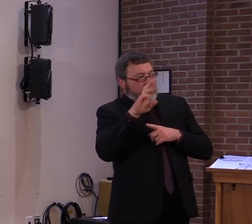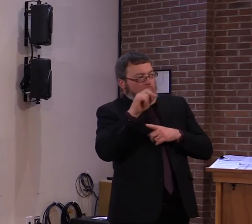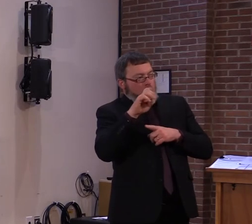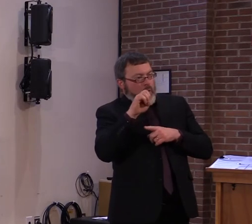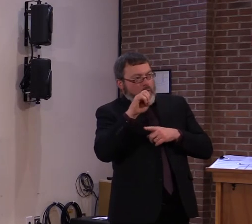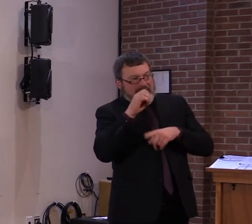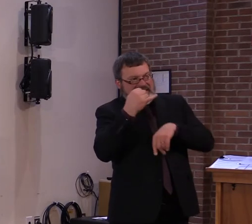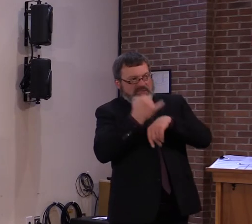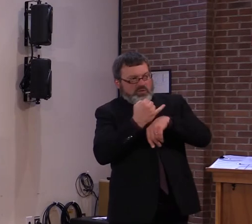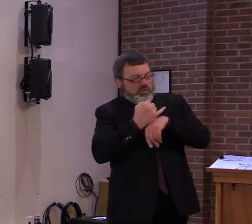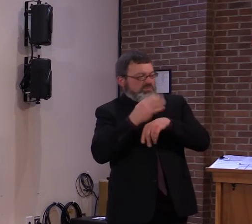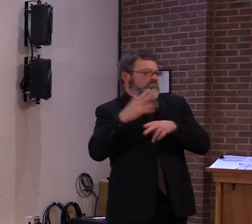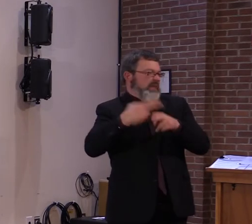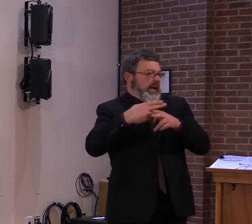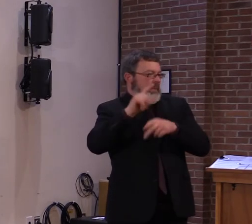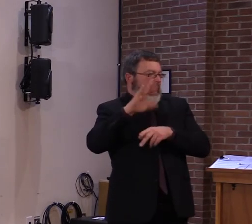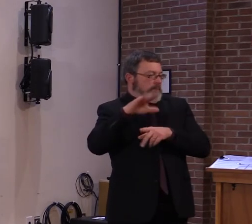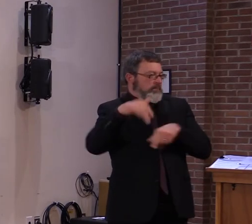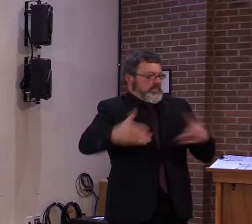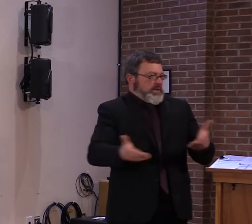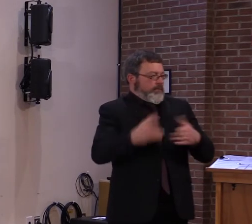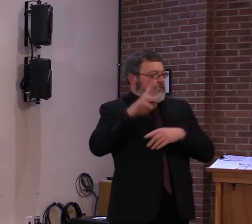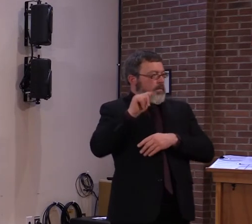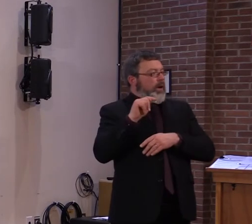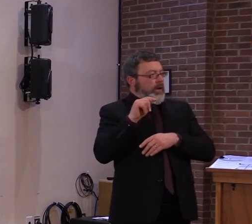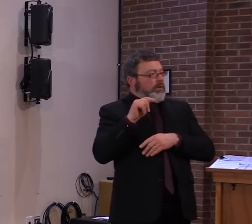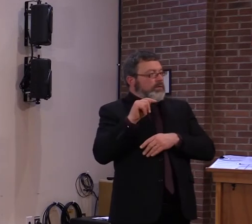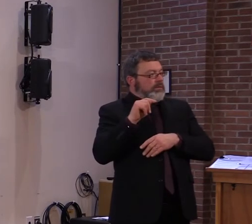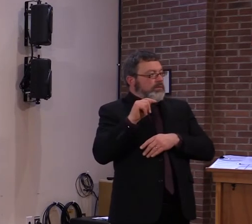1.8 days for a return